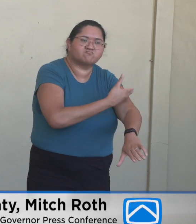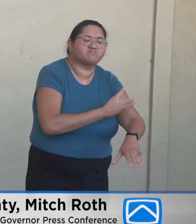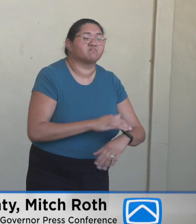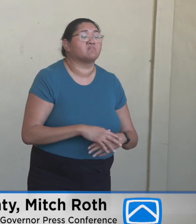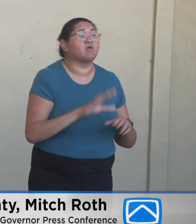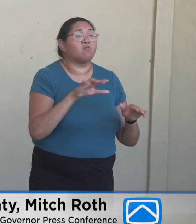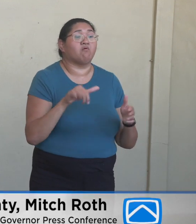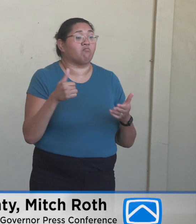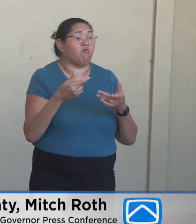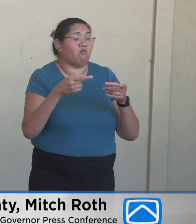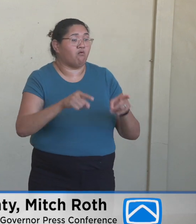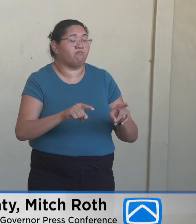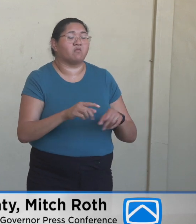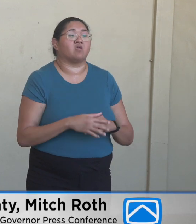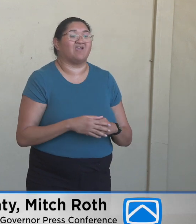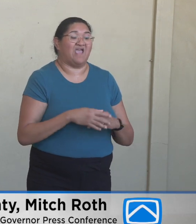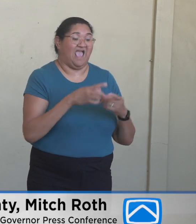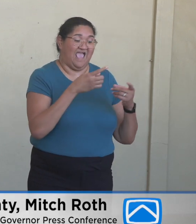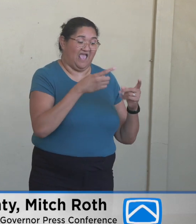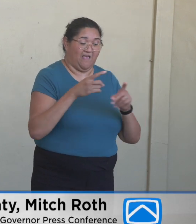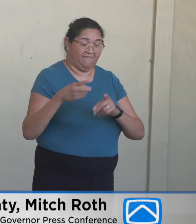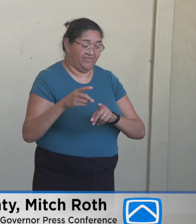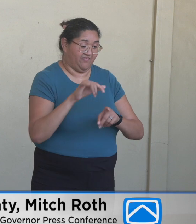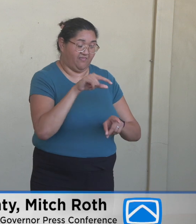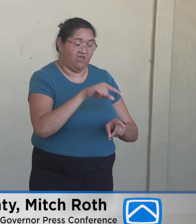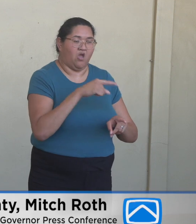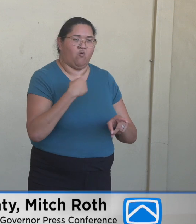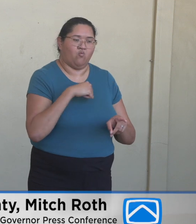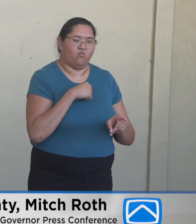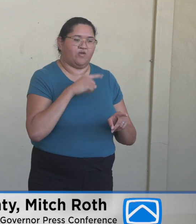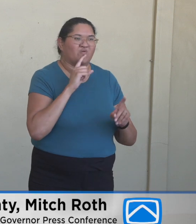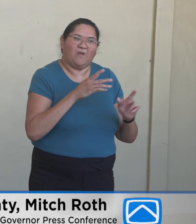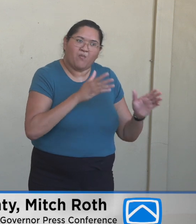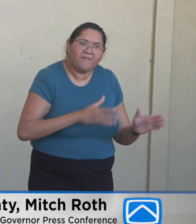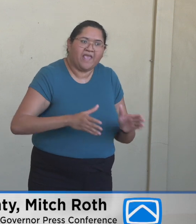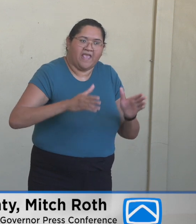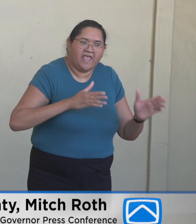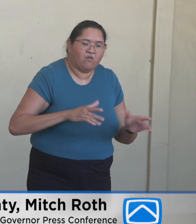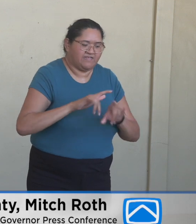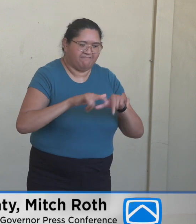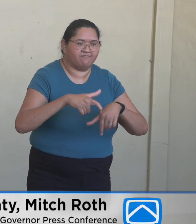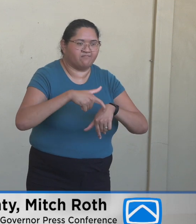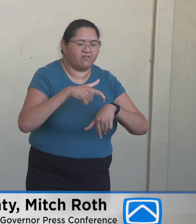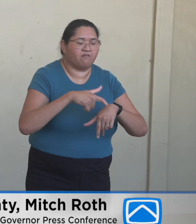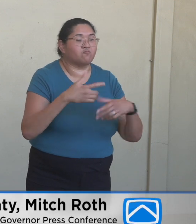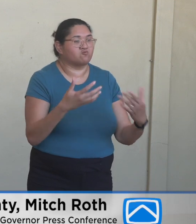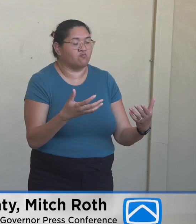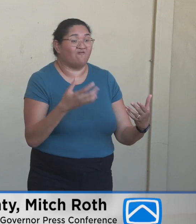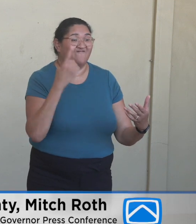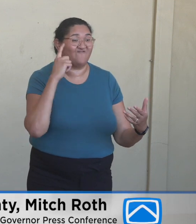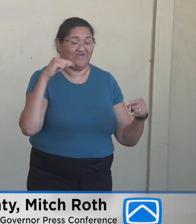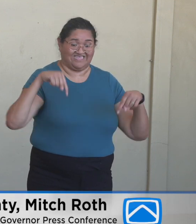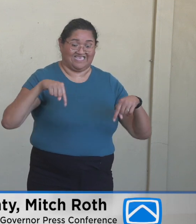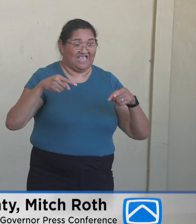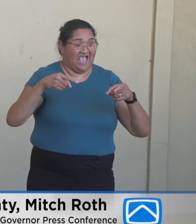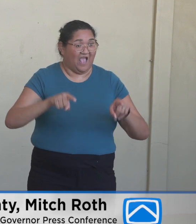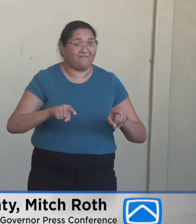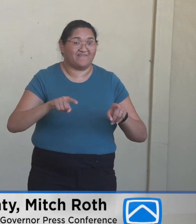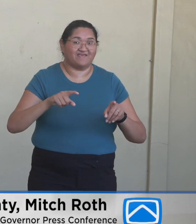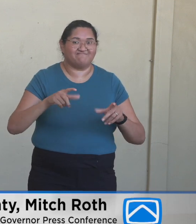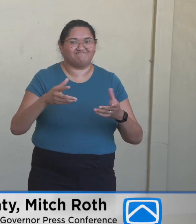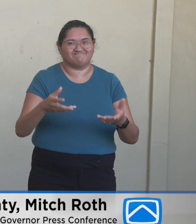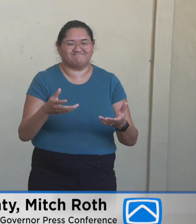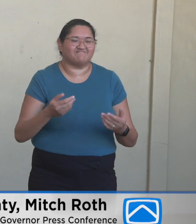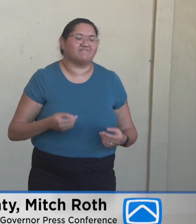thing that happens is in between incidents, we're also preparing as well. And so for this incident, I can tell